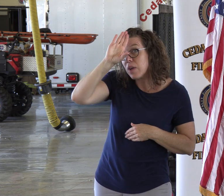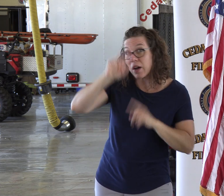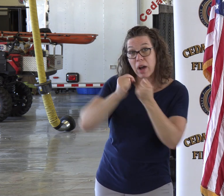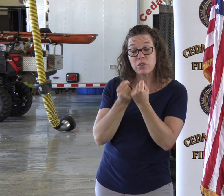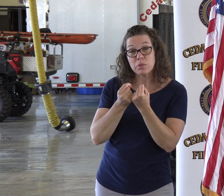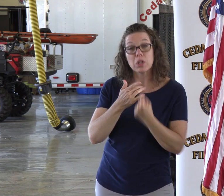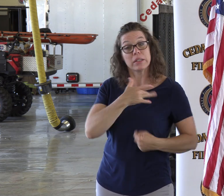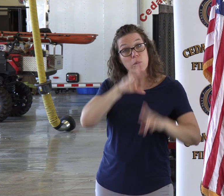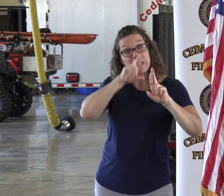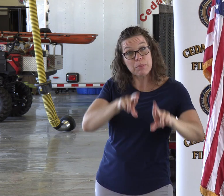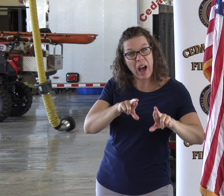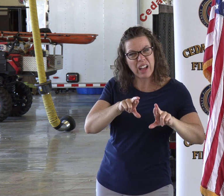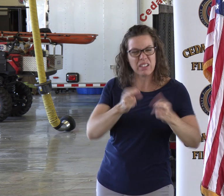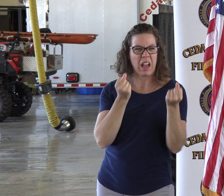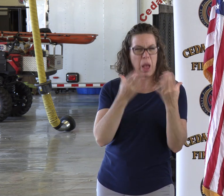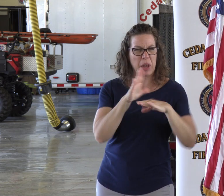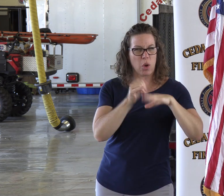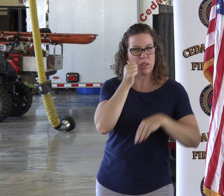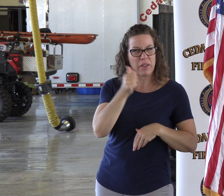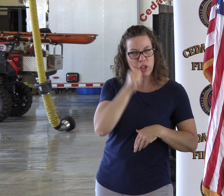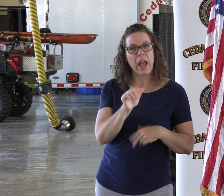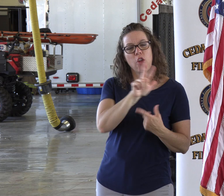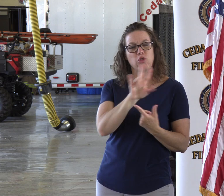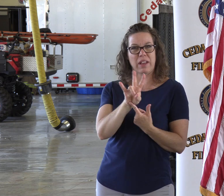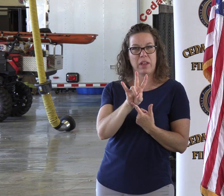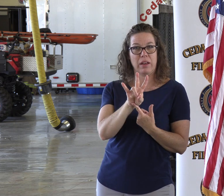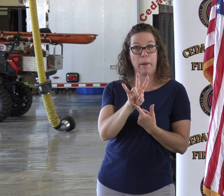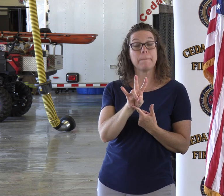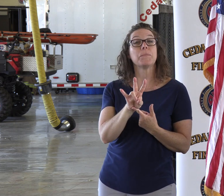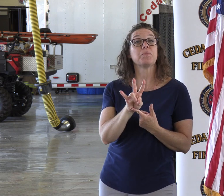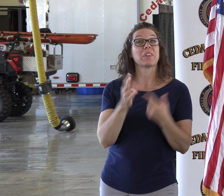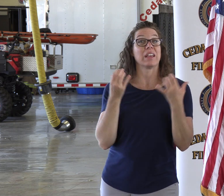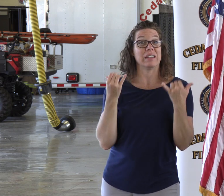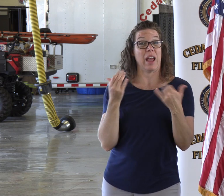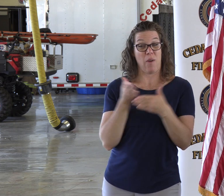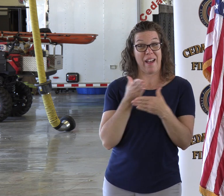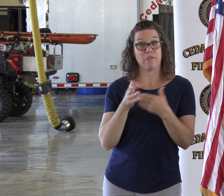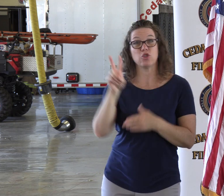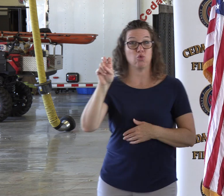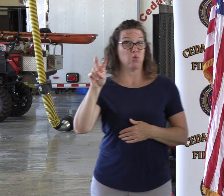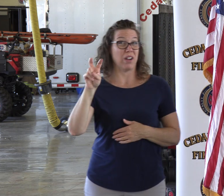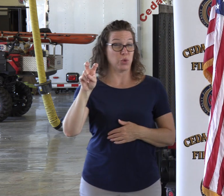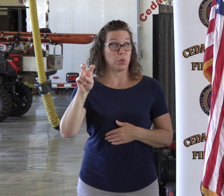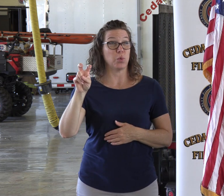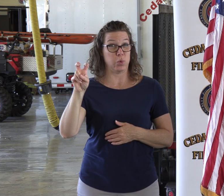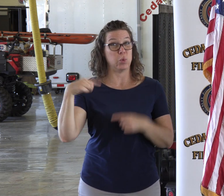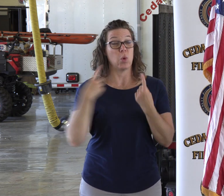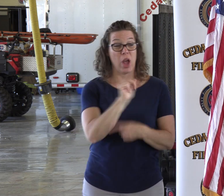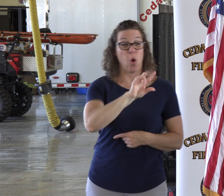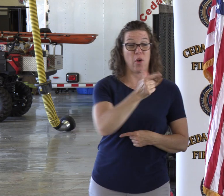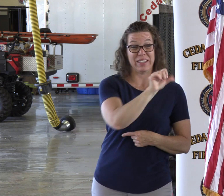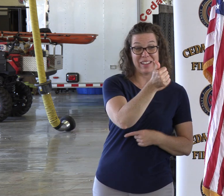typically respond to about 37 calls per day, but averaged about 200 calls per day over the August